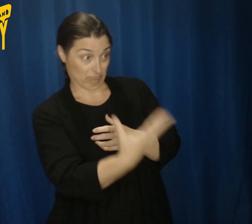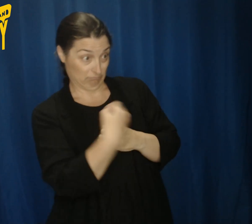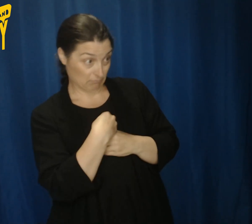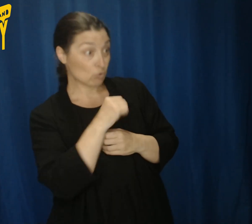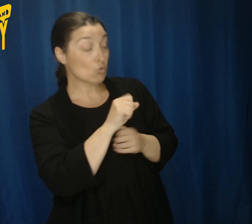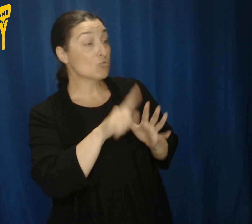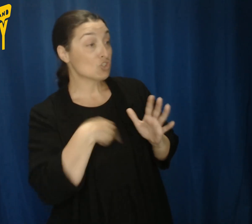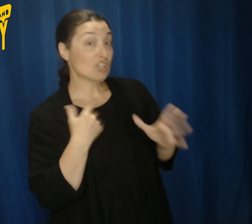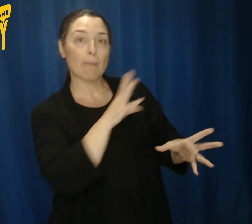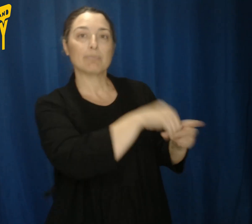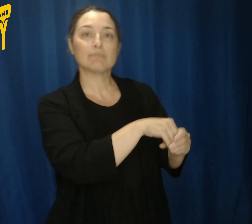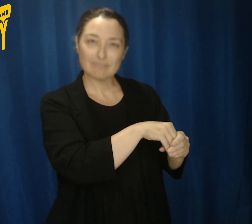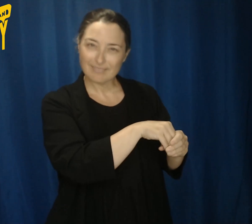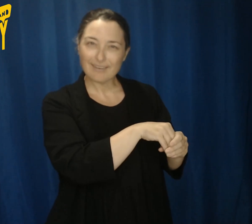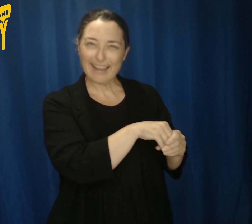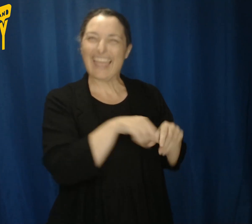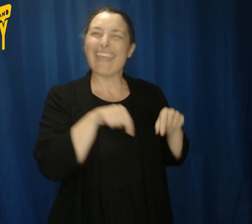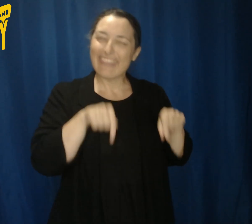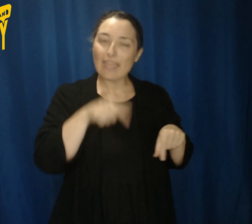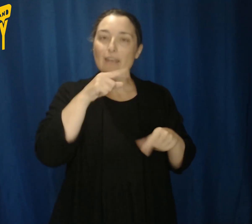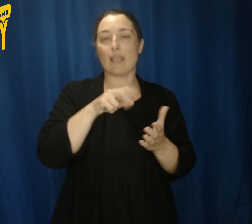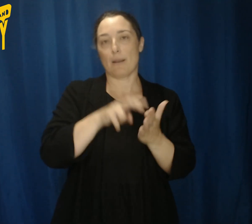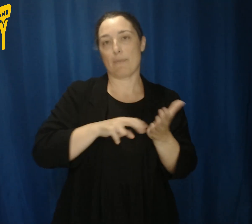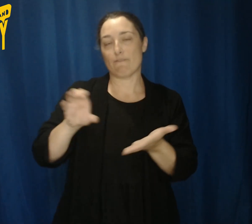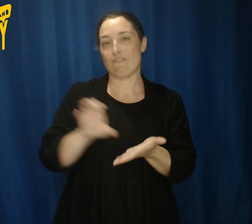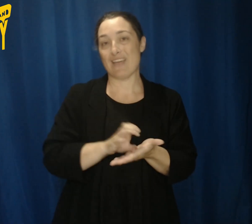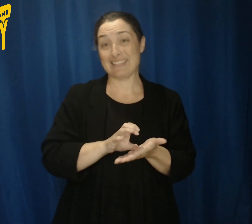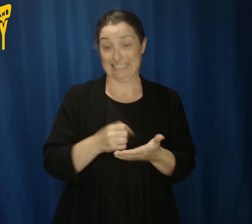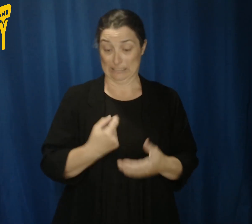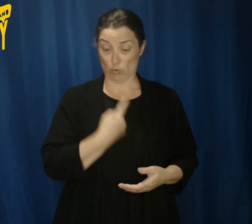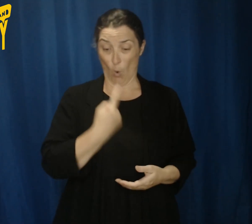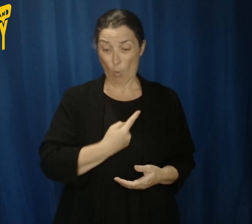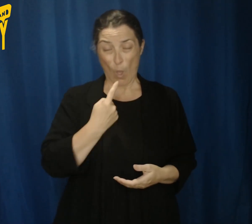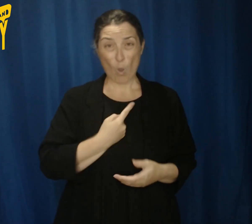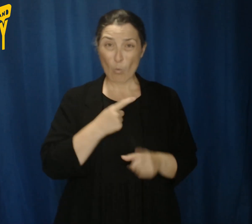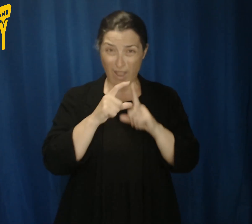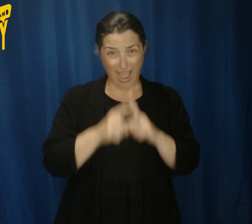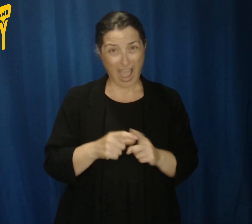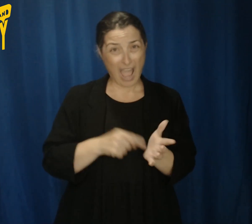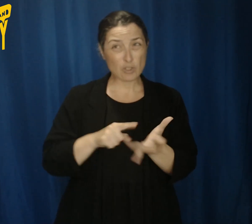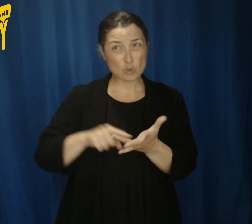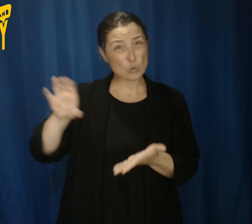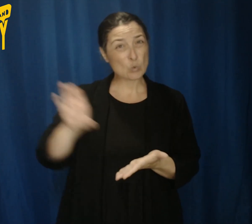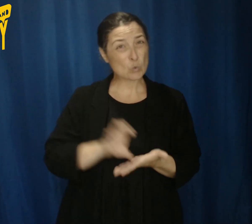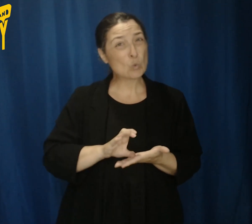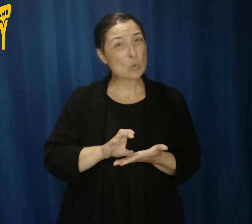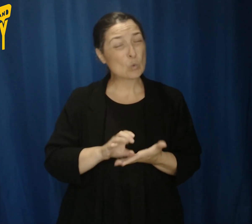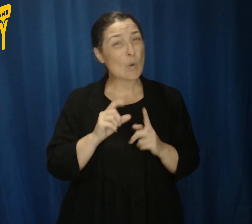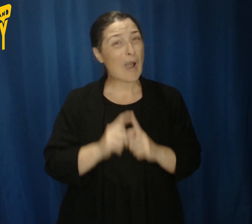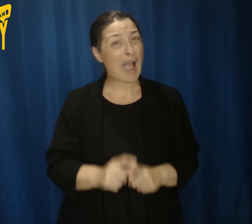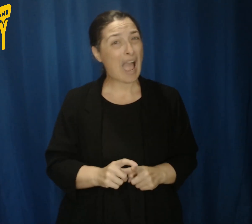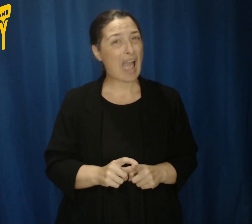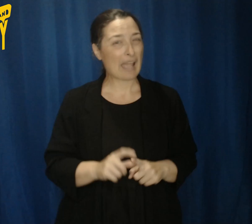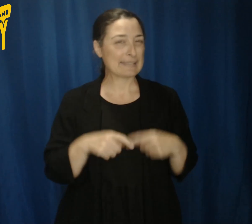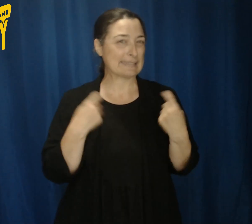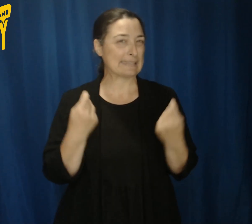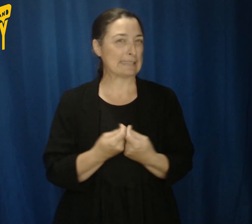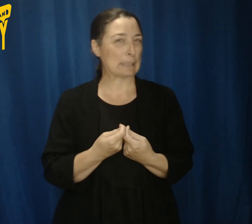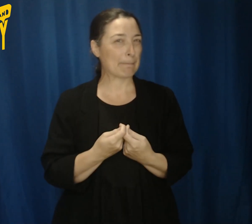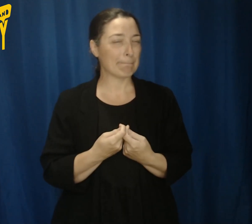funds. It's really hard to apply for funds if you're just a solo sort of item. You sort of have to have a team around you. They don't have to be anyone